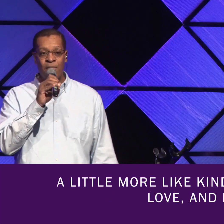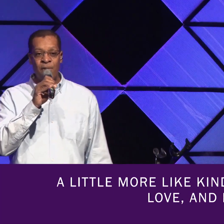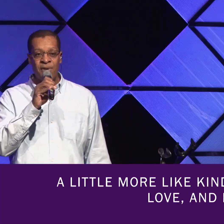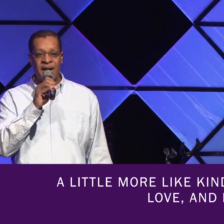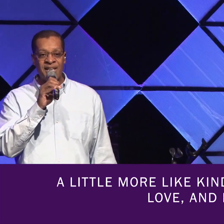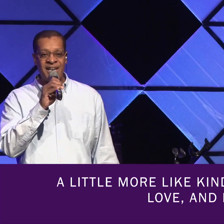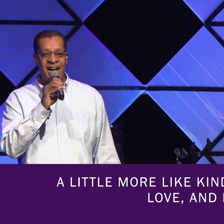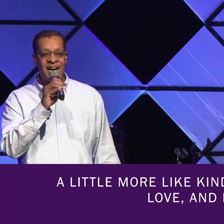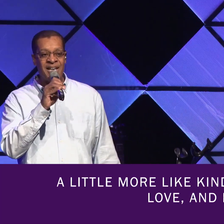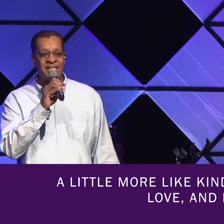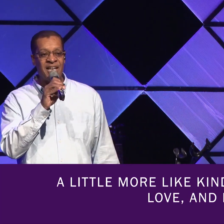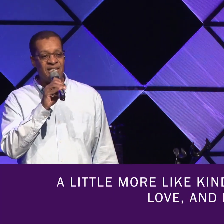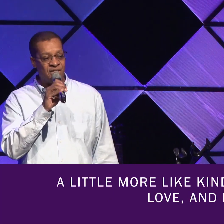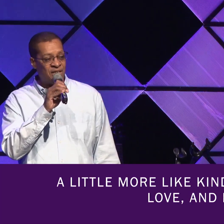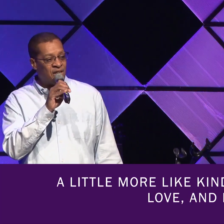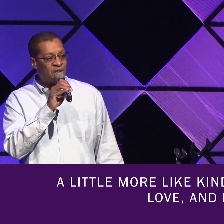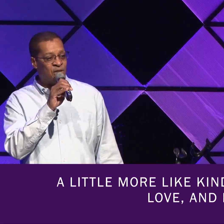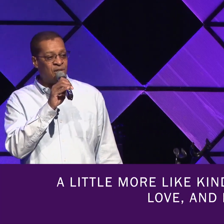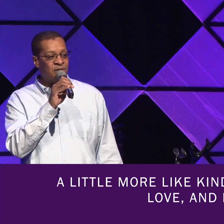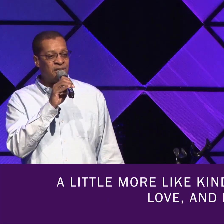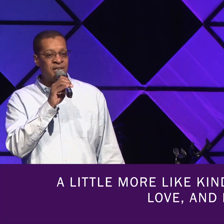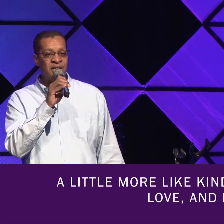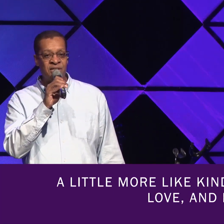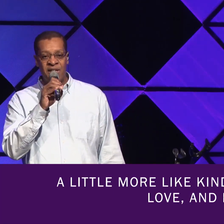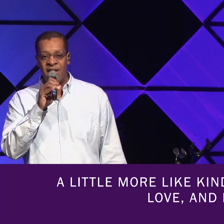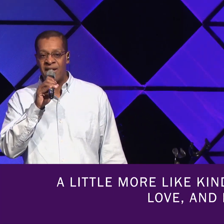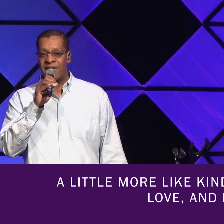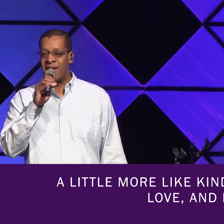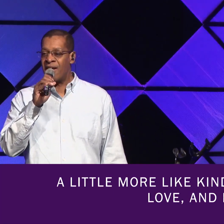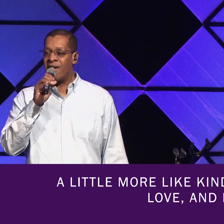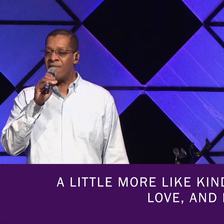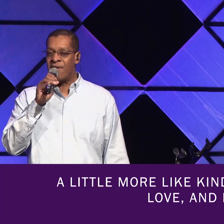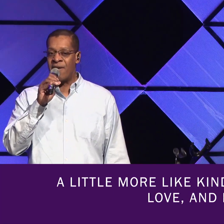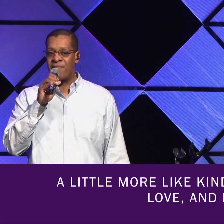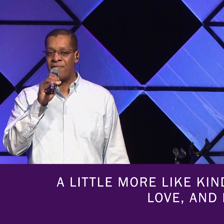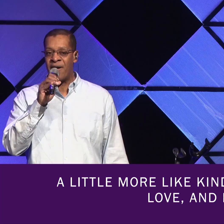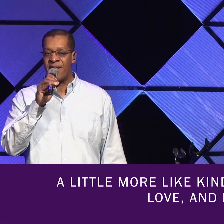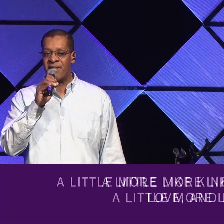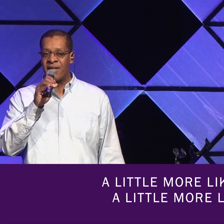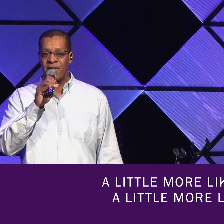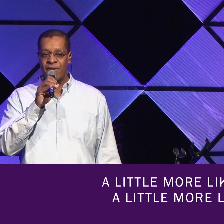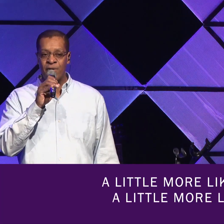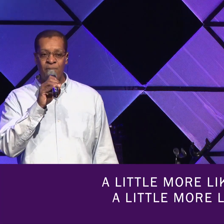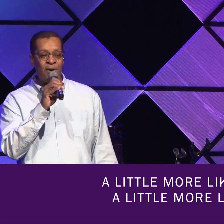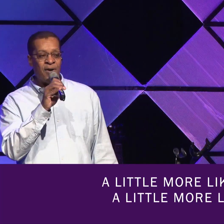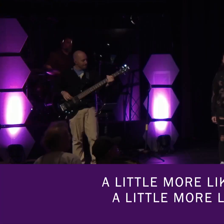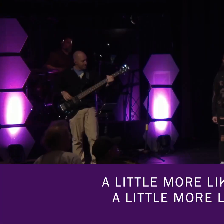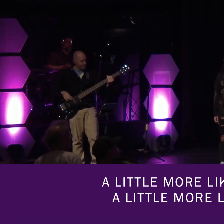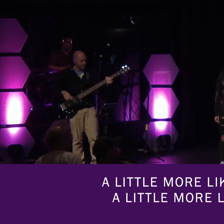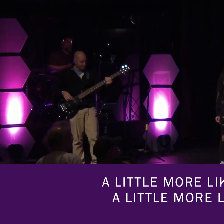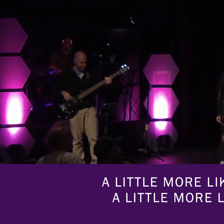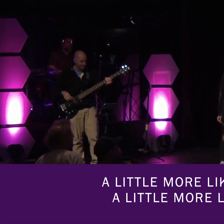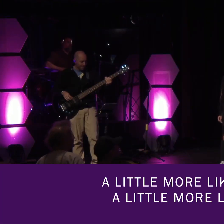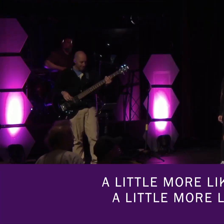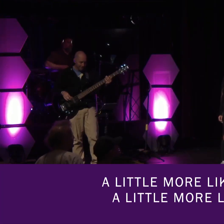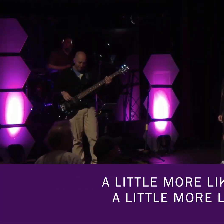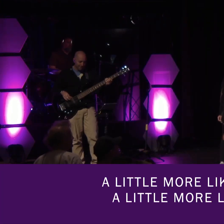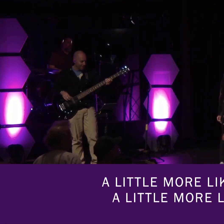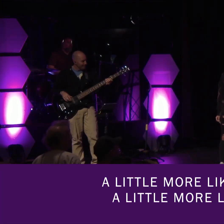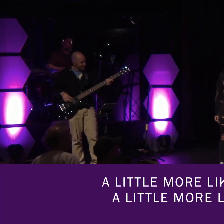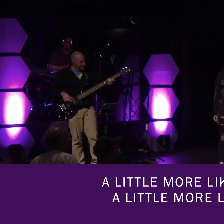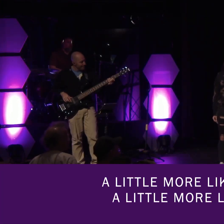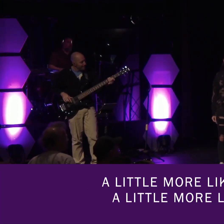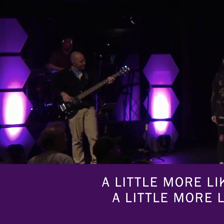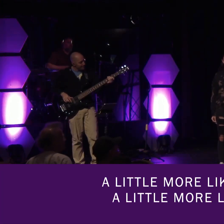a little more like kindness, goodness, love and faith, a little more like